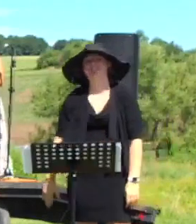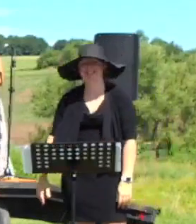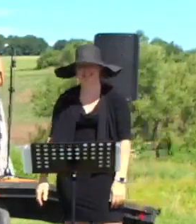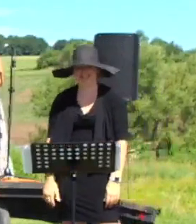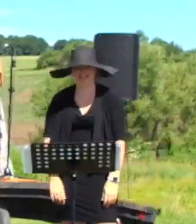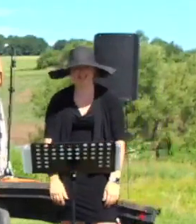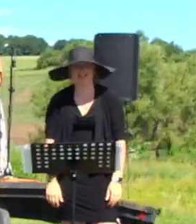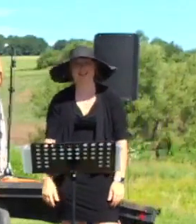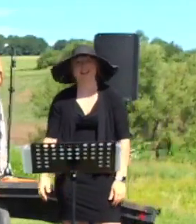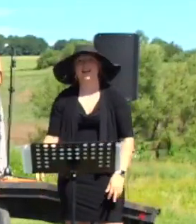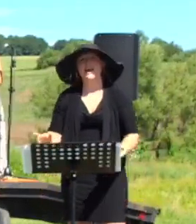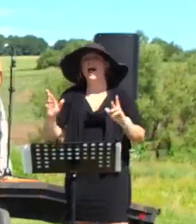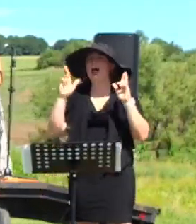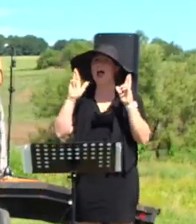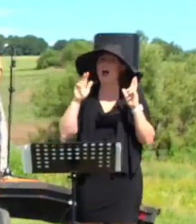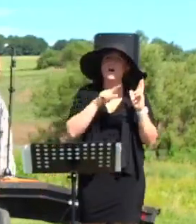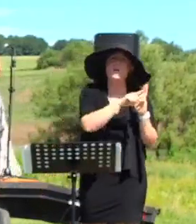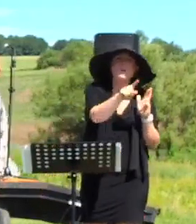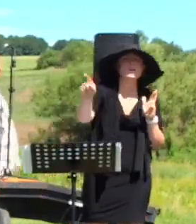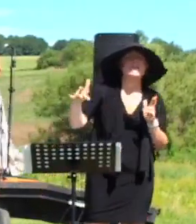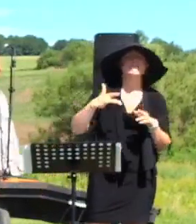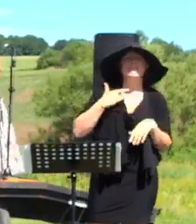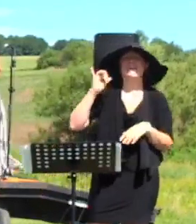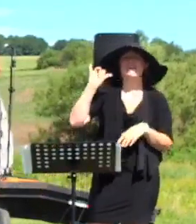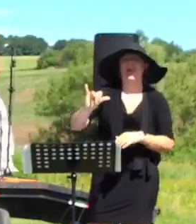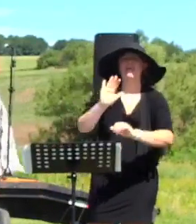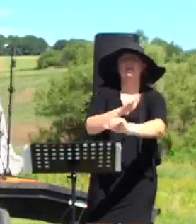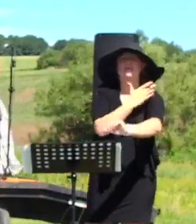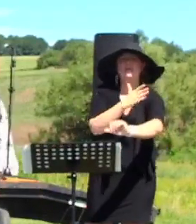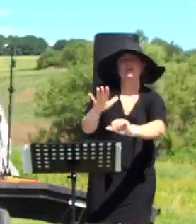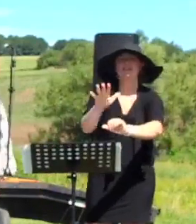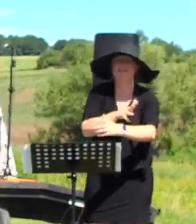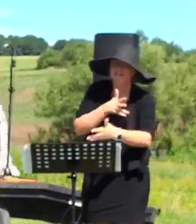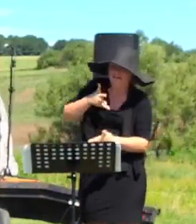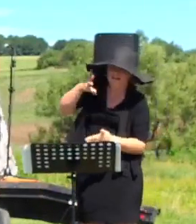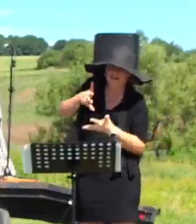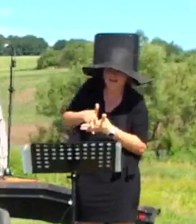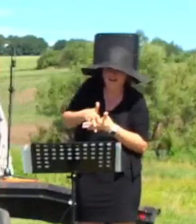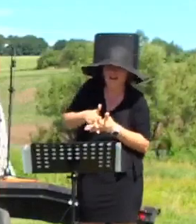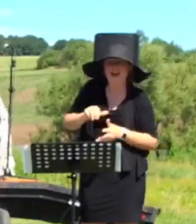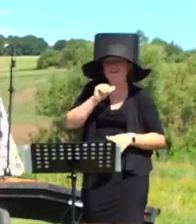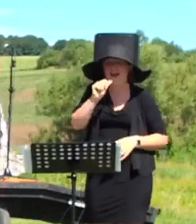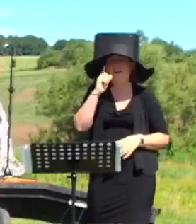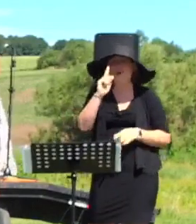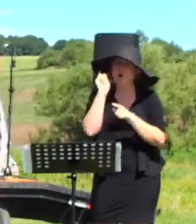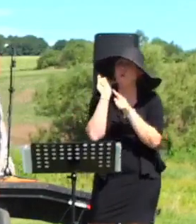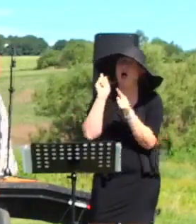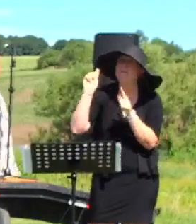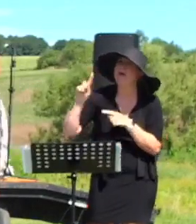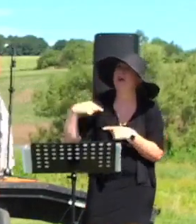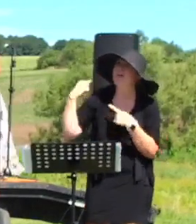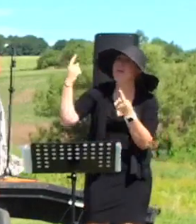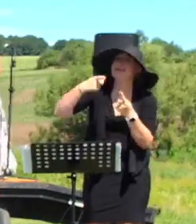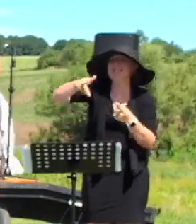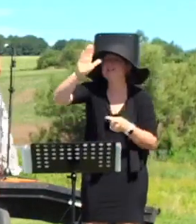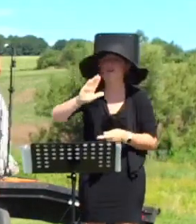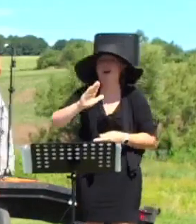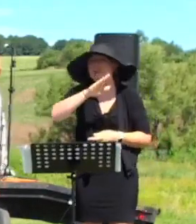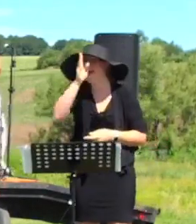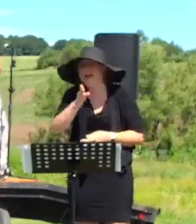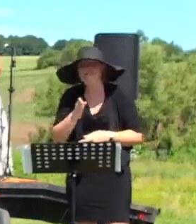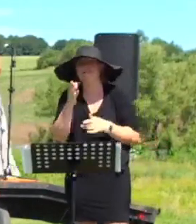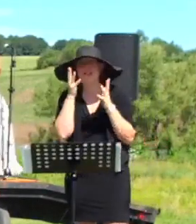And I hope you let those songs resonate with you. Not for a minute was I forsaken. Those aren't just words. That's